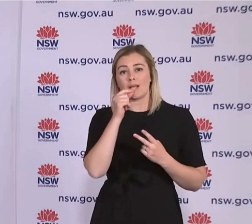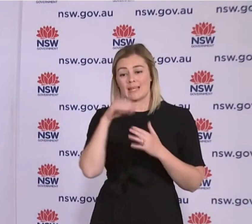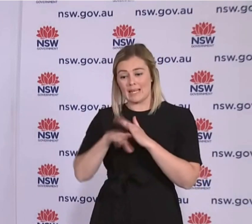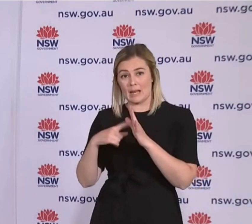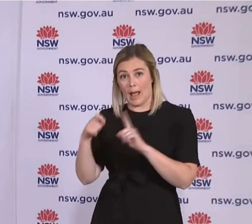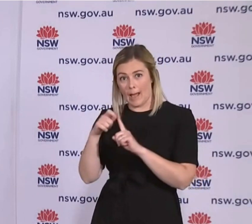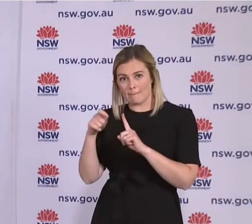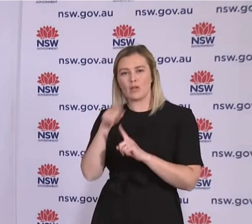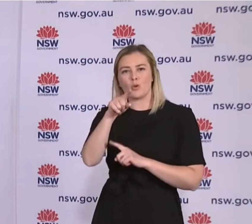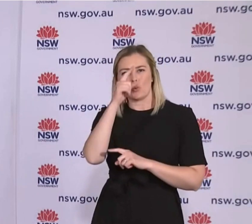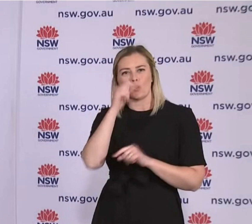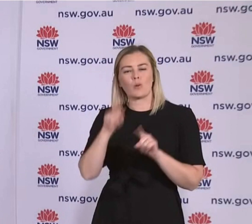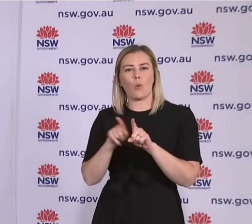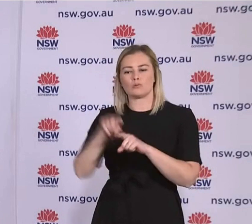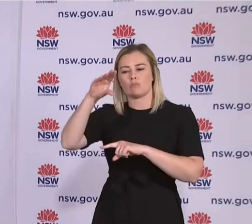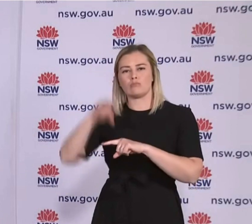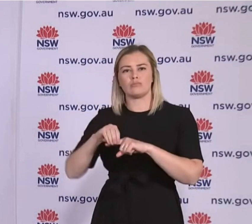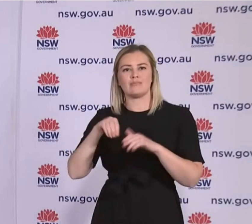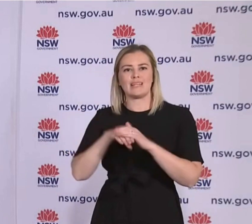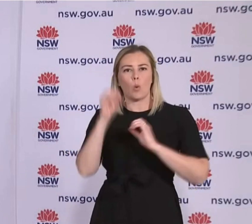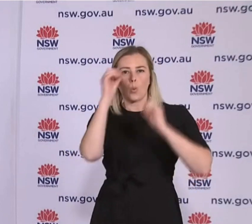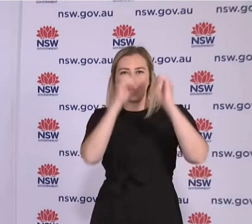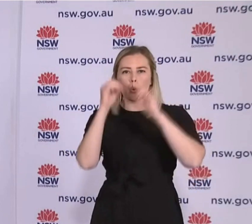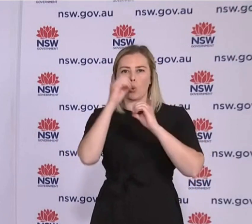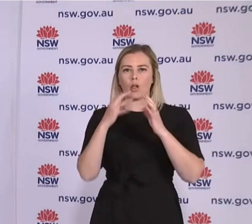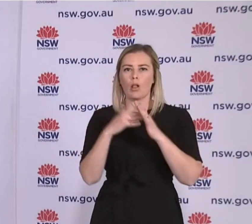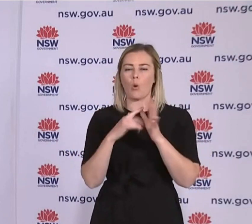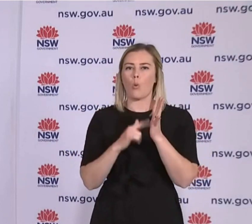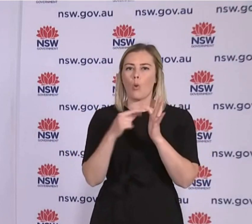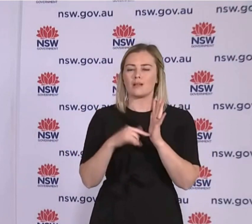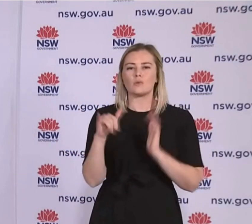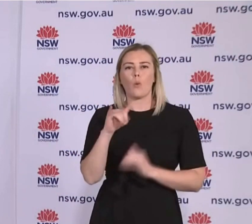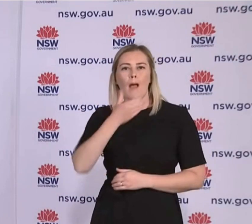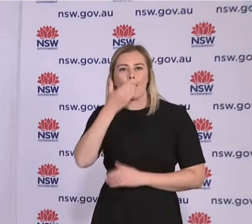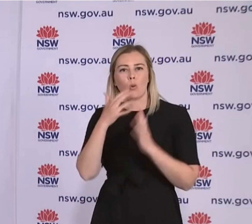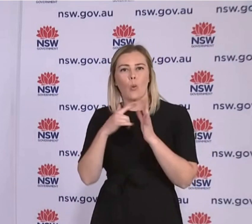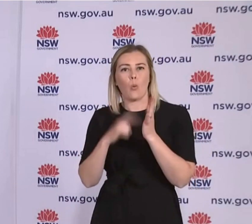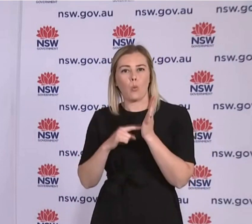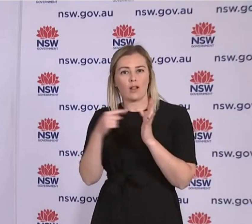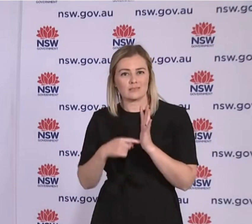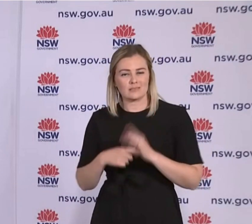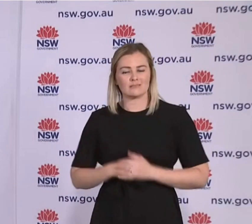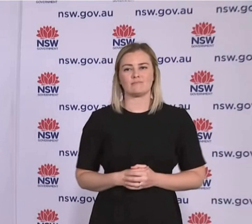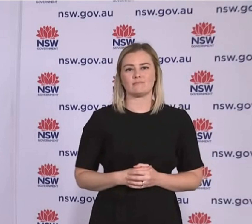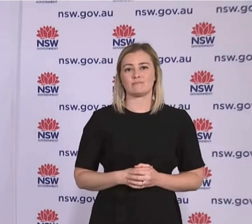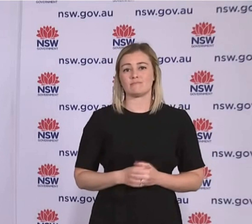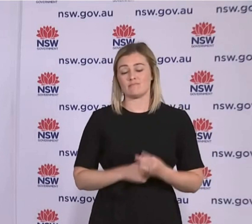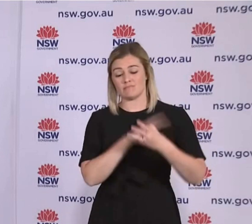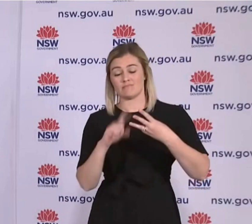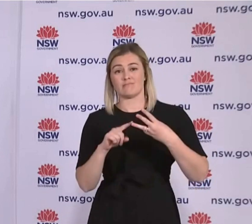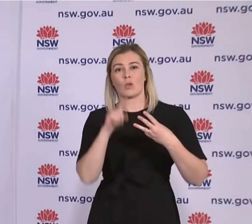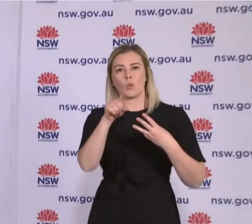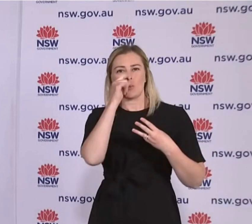your Google Wallet or your Apple Wallet. Another way to get it is you can call Services Australia, which is a